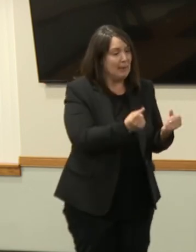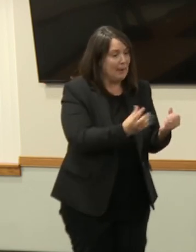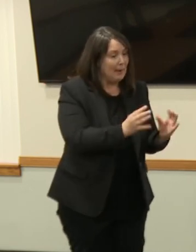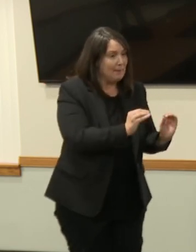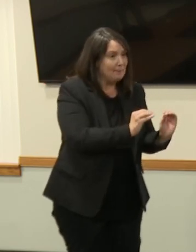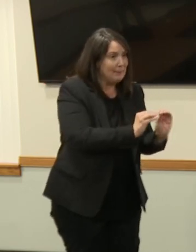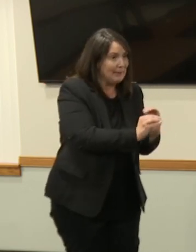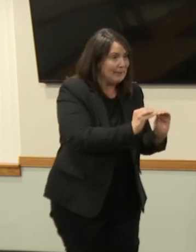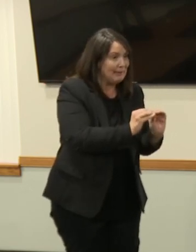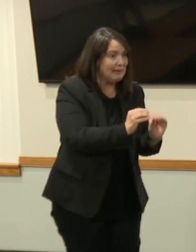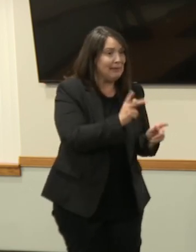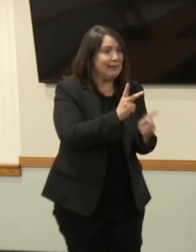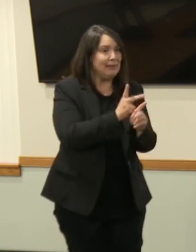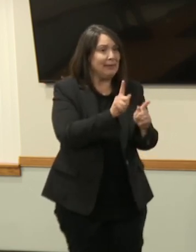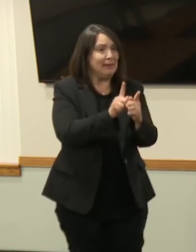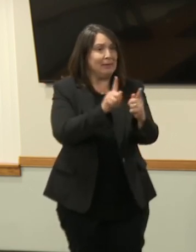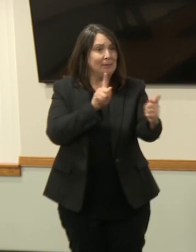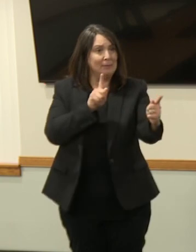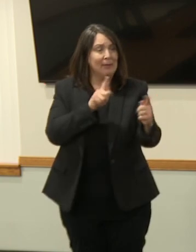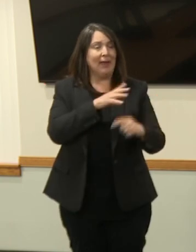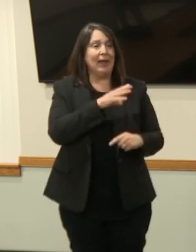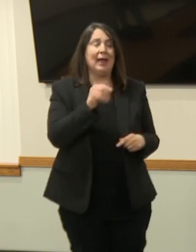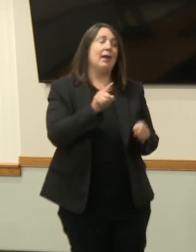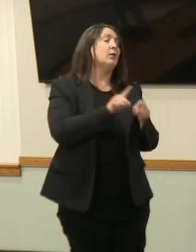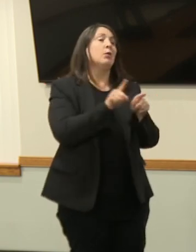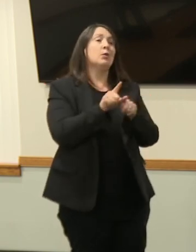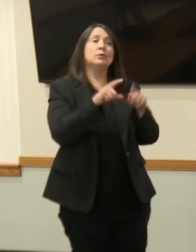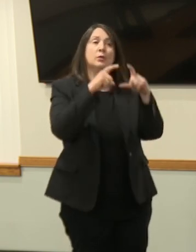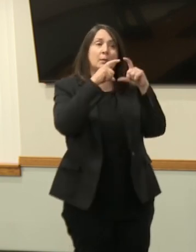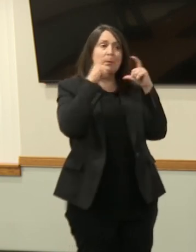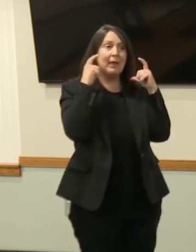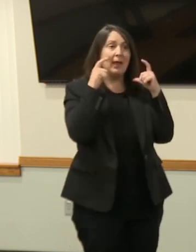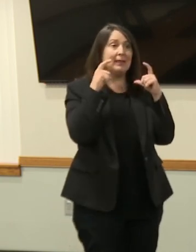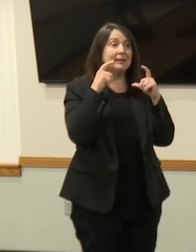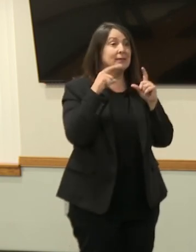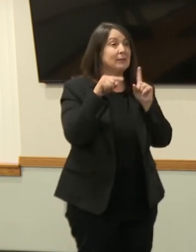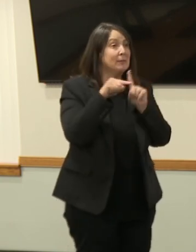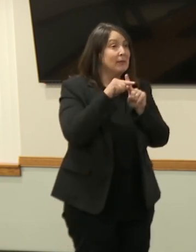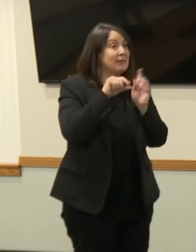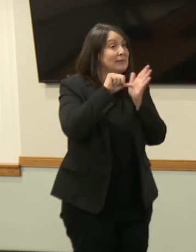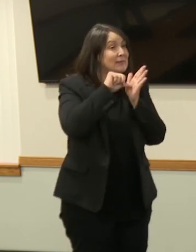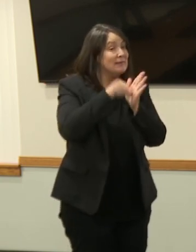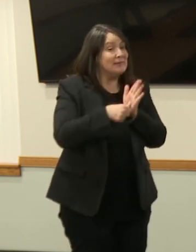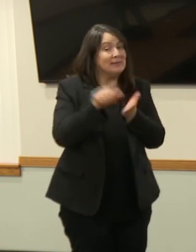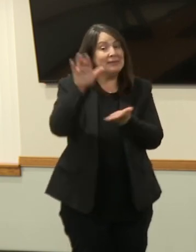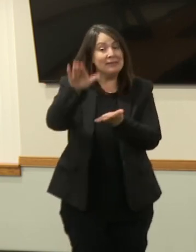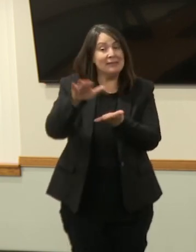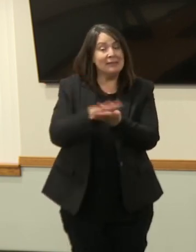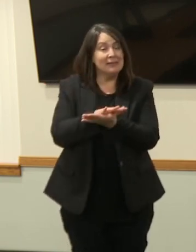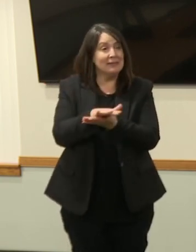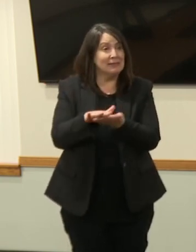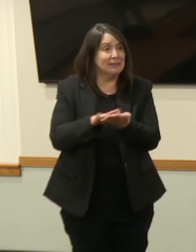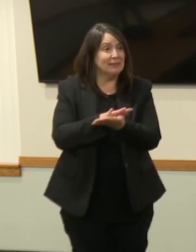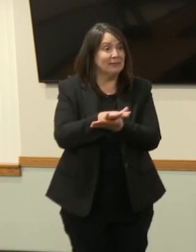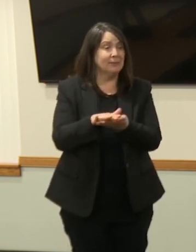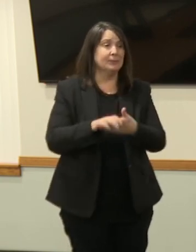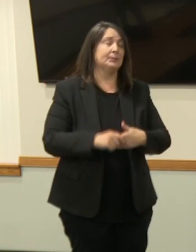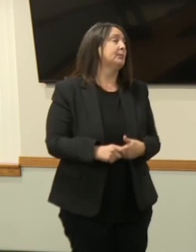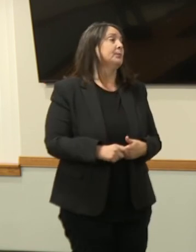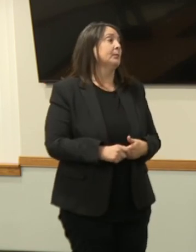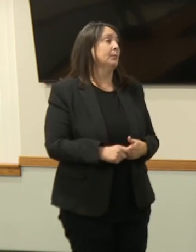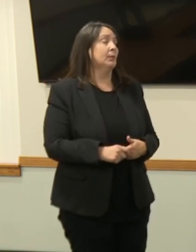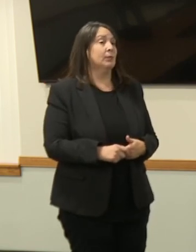distancing, masking, and again, proper hand washing. In addition, the safest way to celebrate this